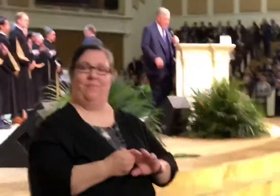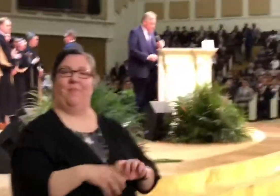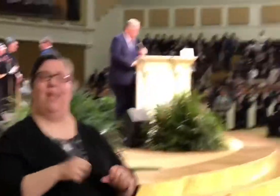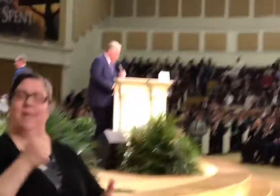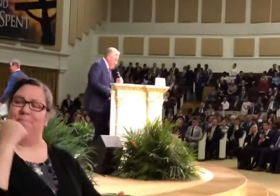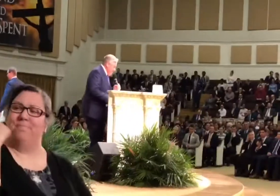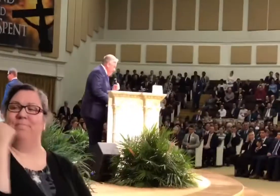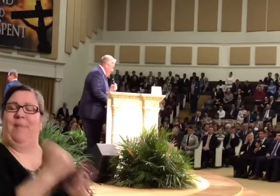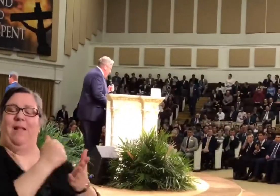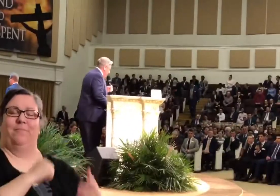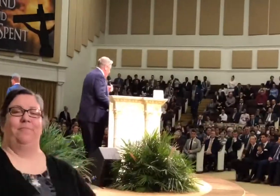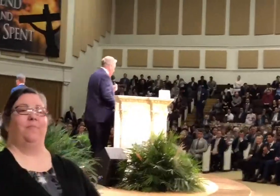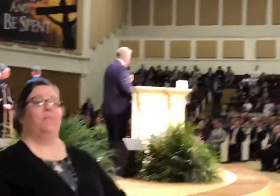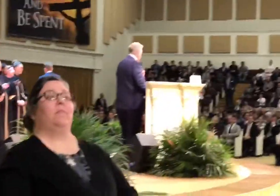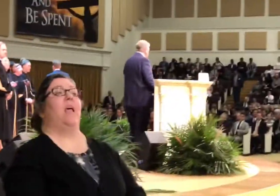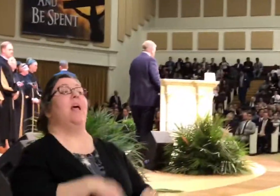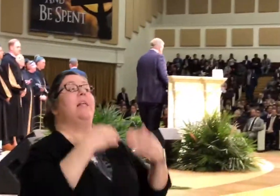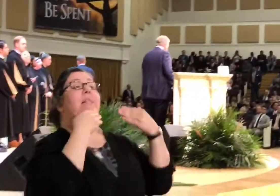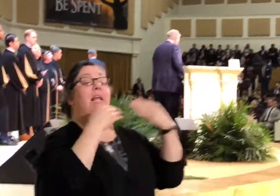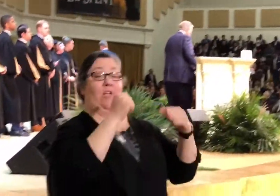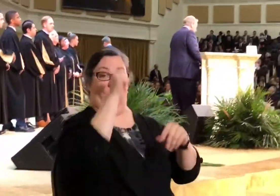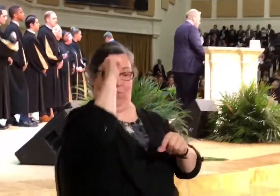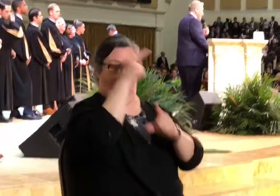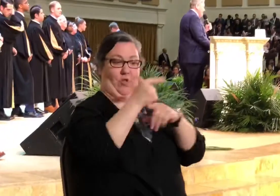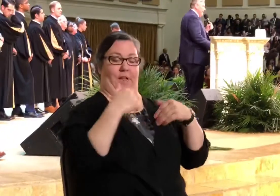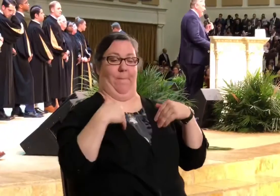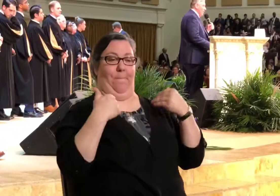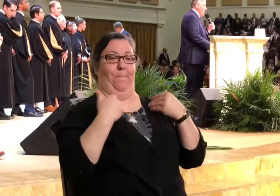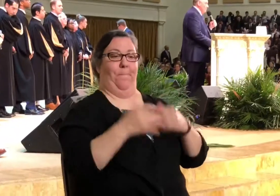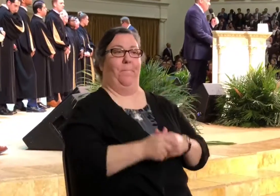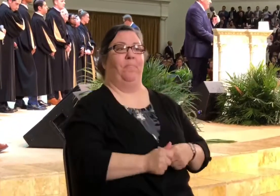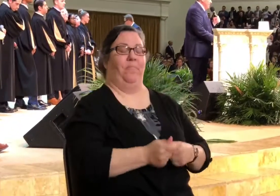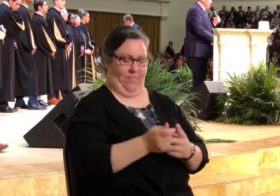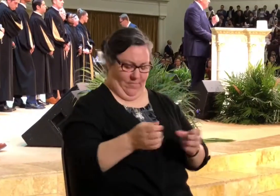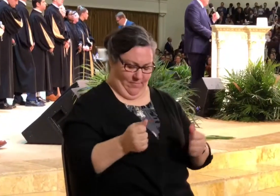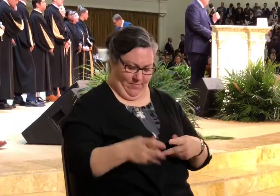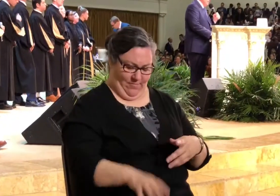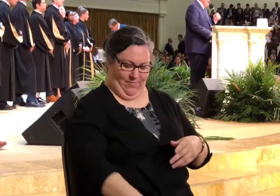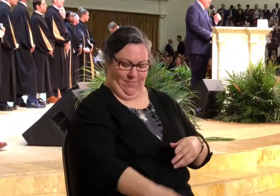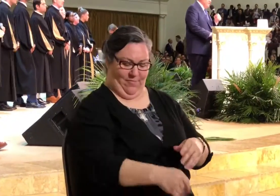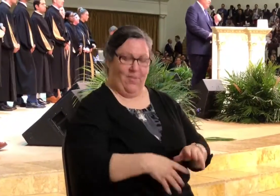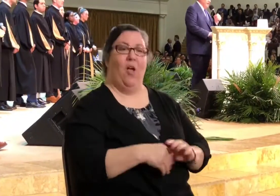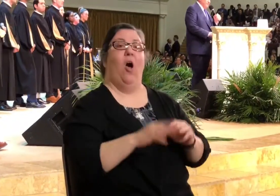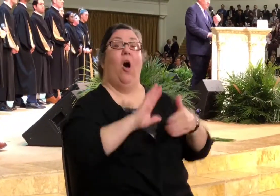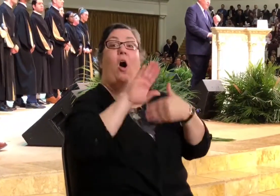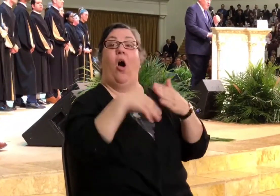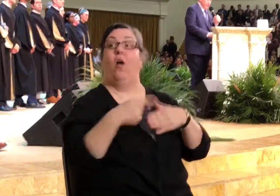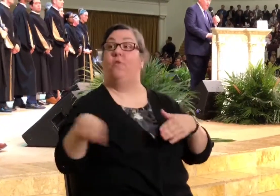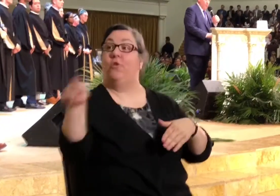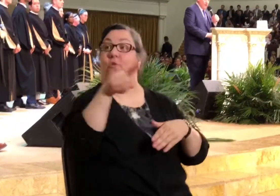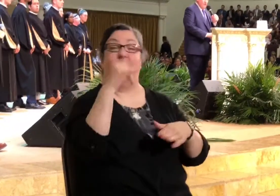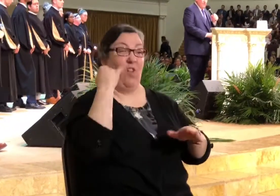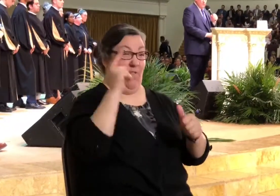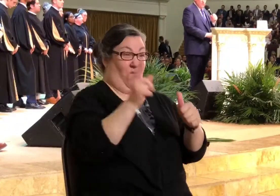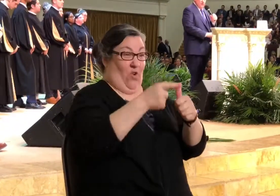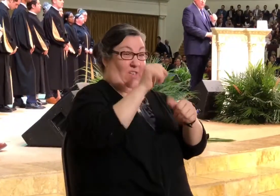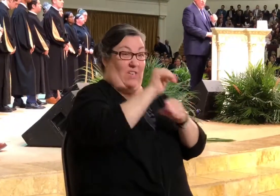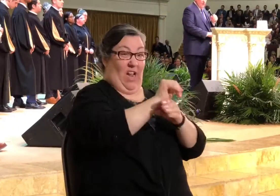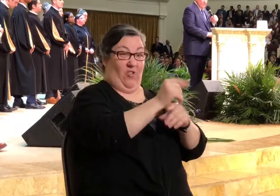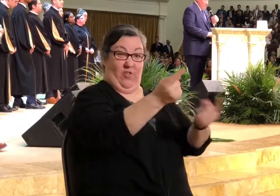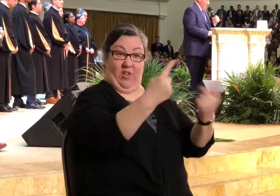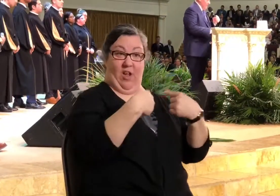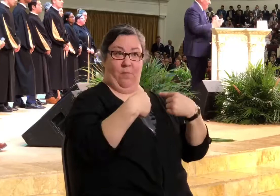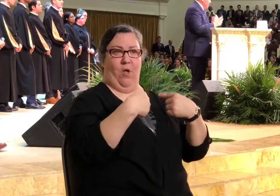Amen. Thank you, Brother Young. Amen. And all of you that this is the first night that you've been able to attend, we want to give you a